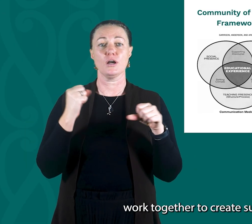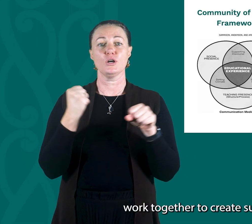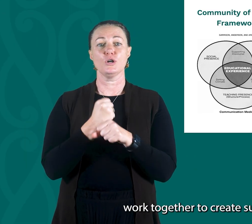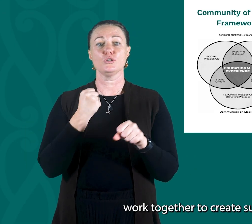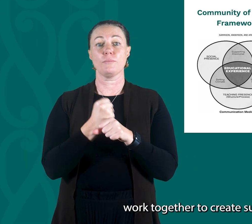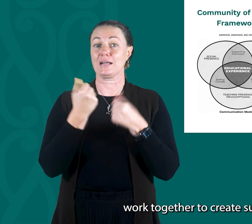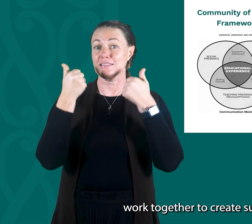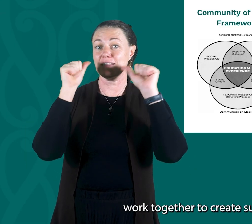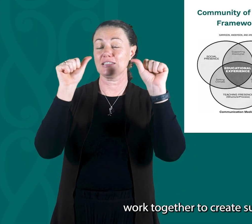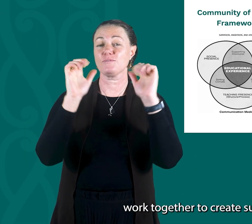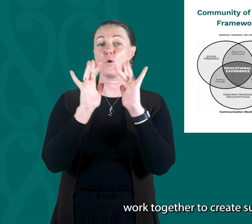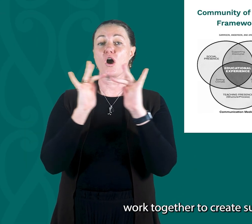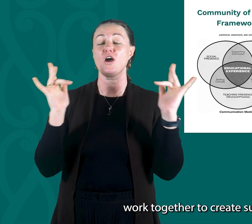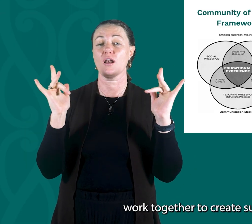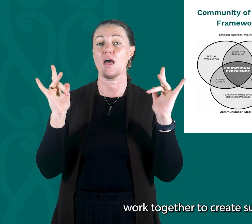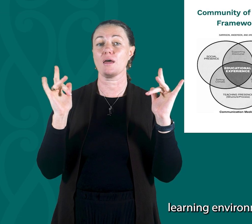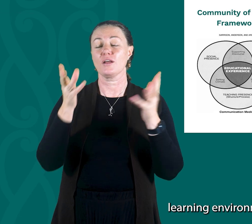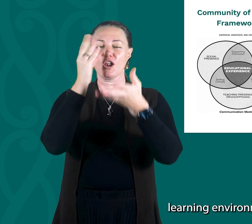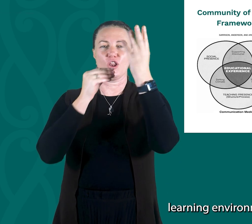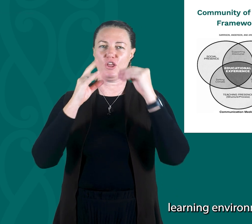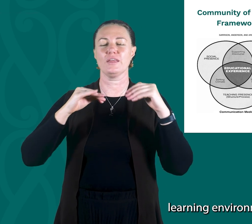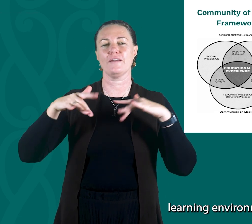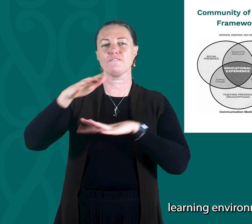together to create successful online learning environments.